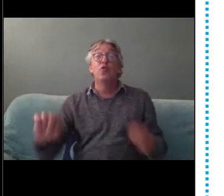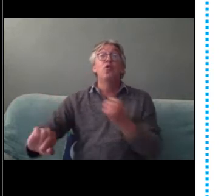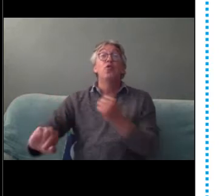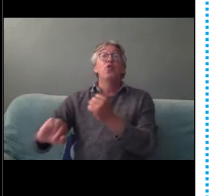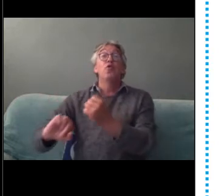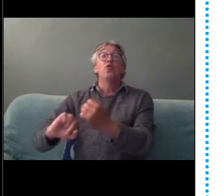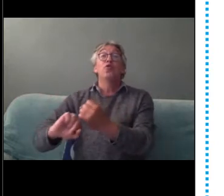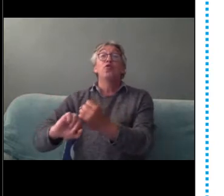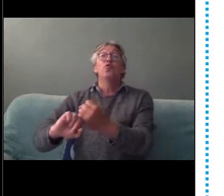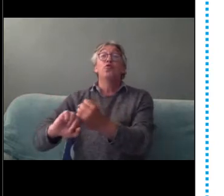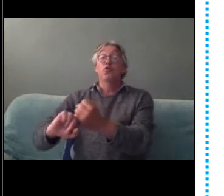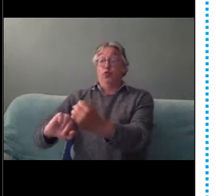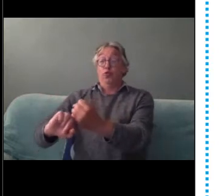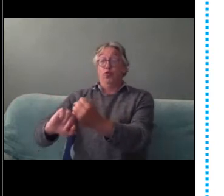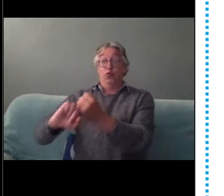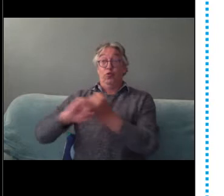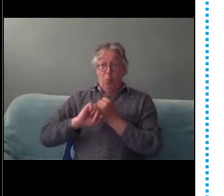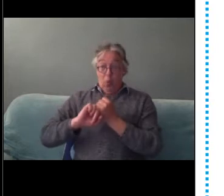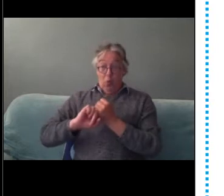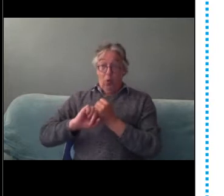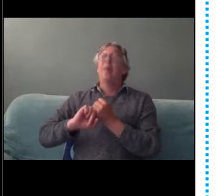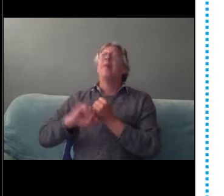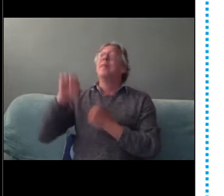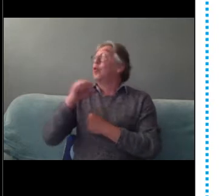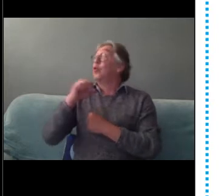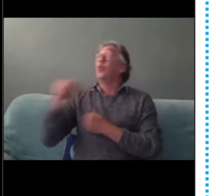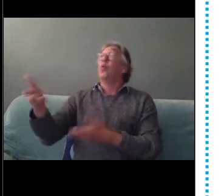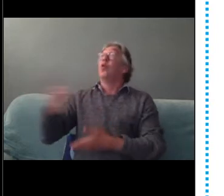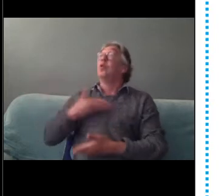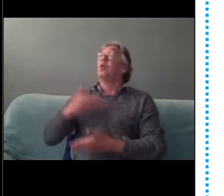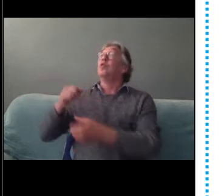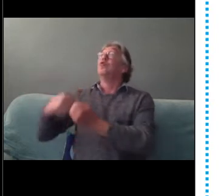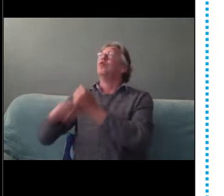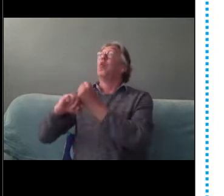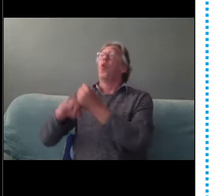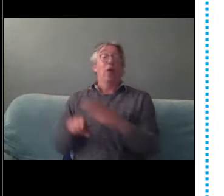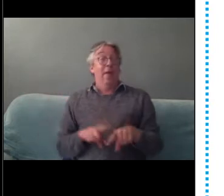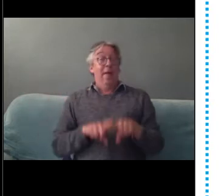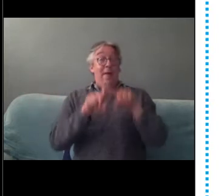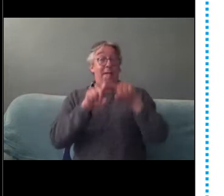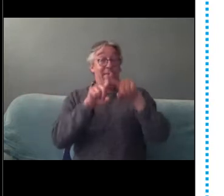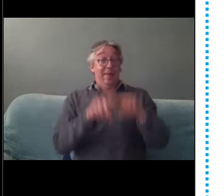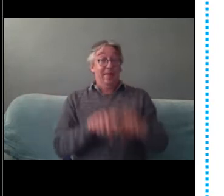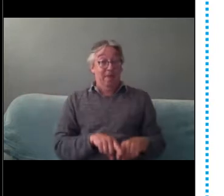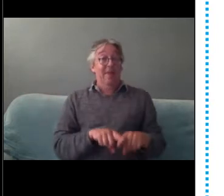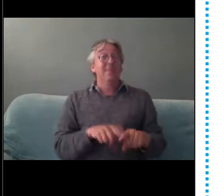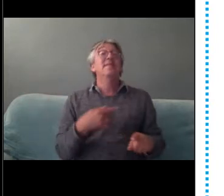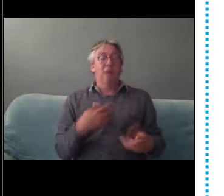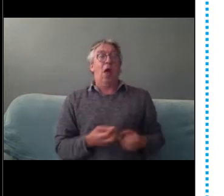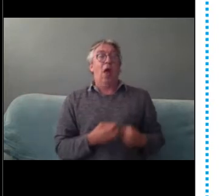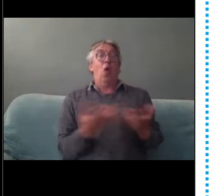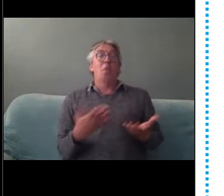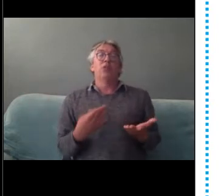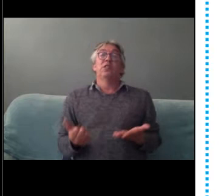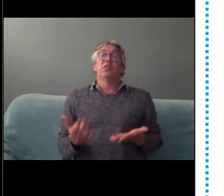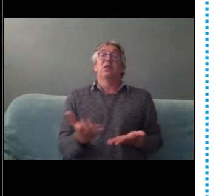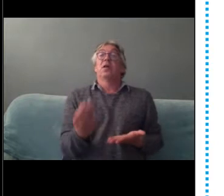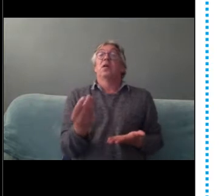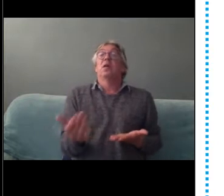big factor that push persons with disability in risk of poverty, because they look at how much you earn, and